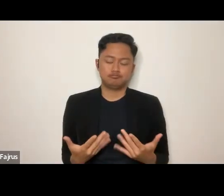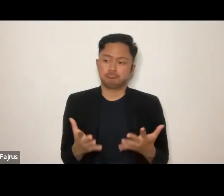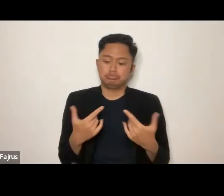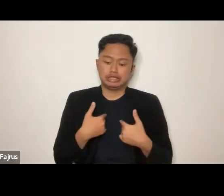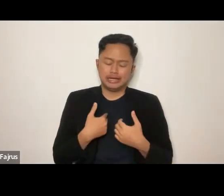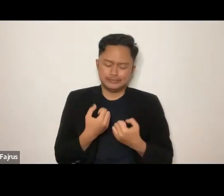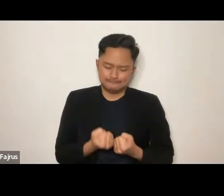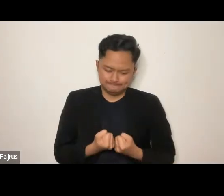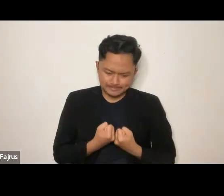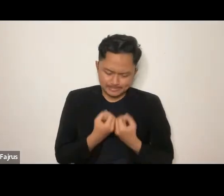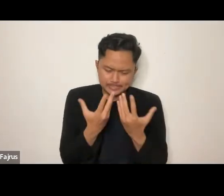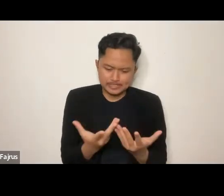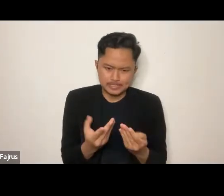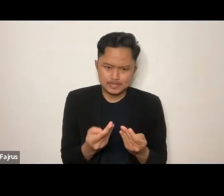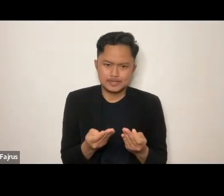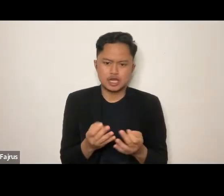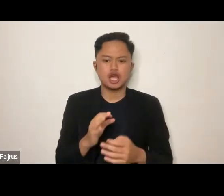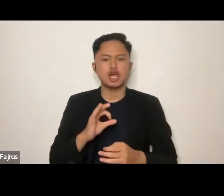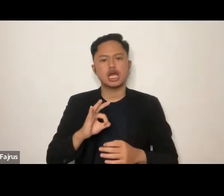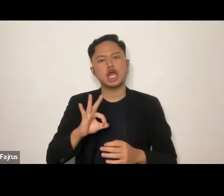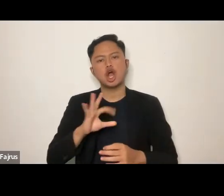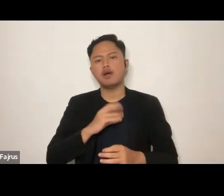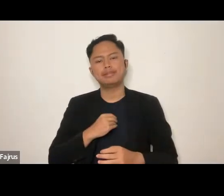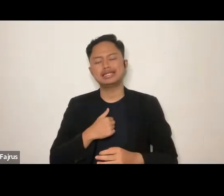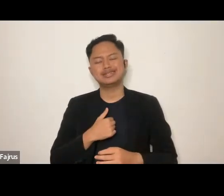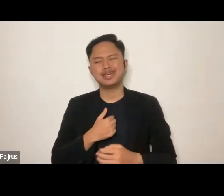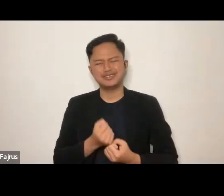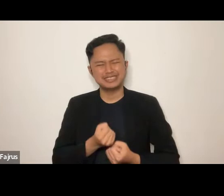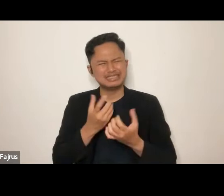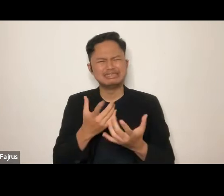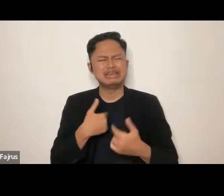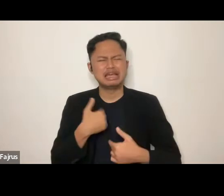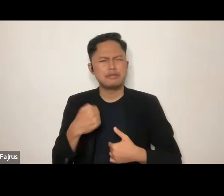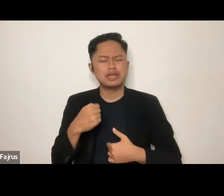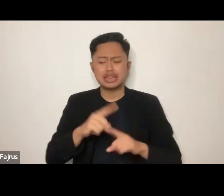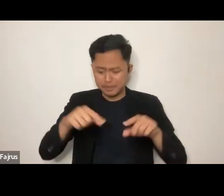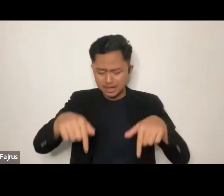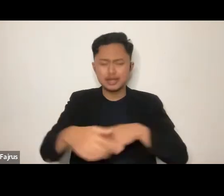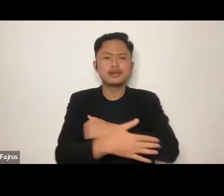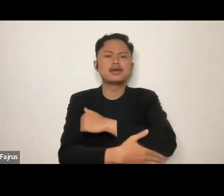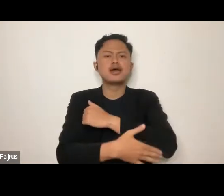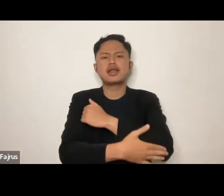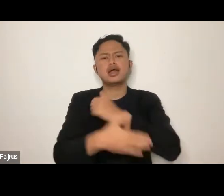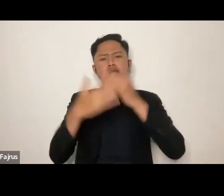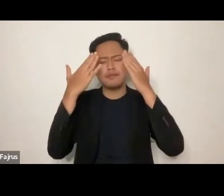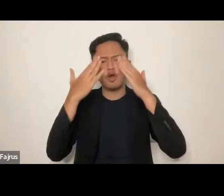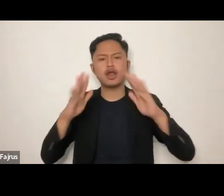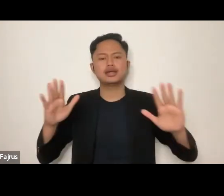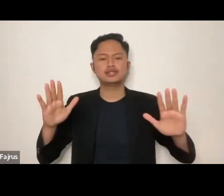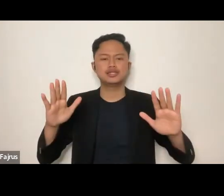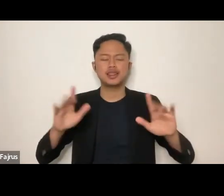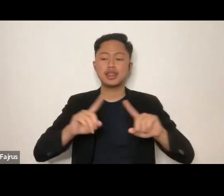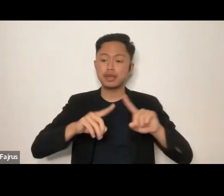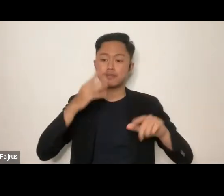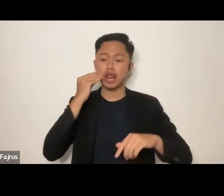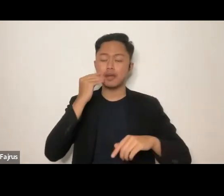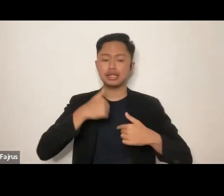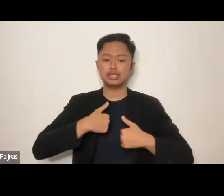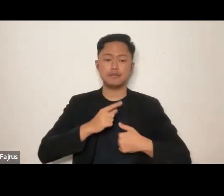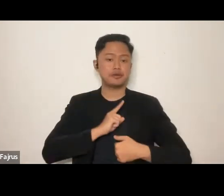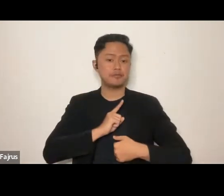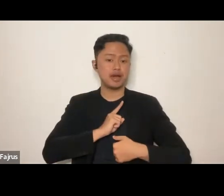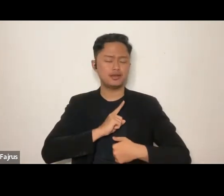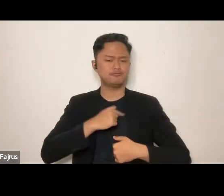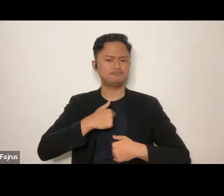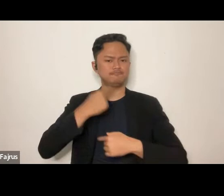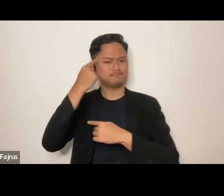express my opinion freely. But as far as like my personal experience, I think